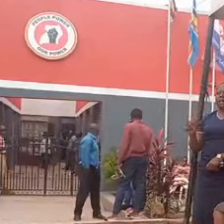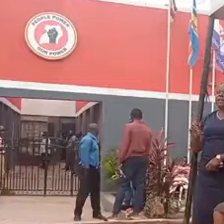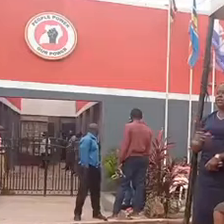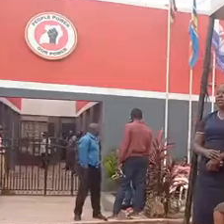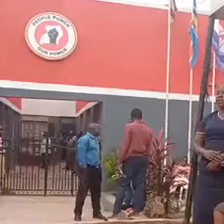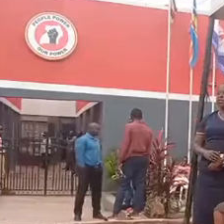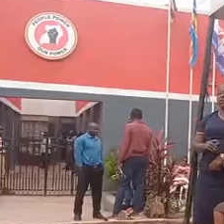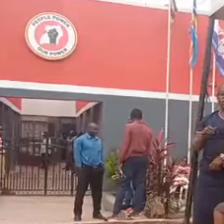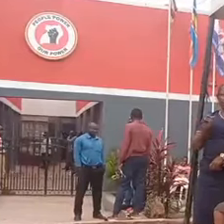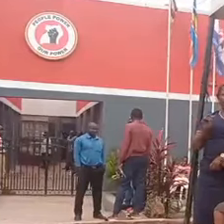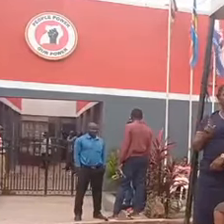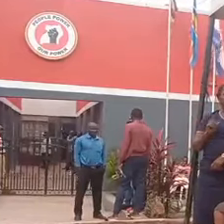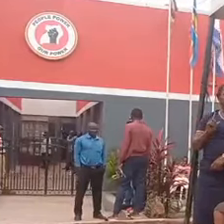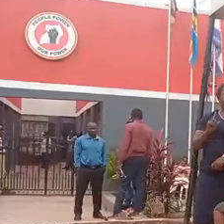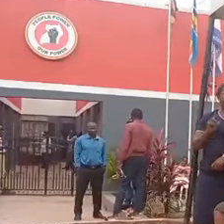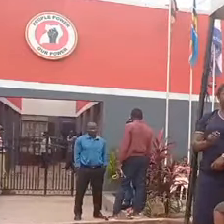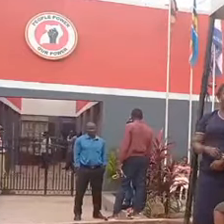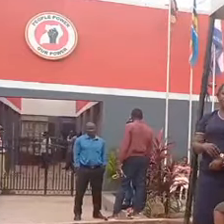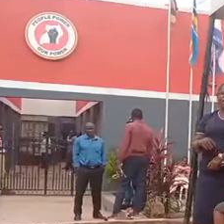okusinga kechitono.